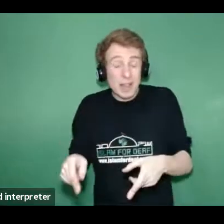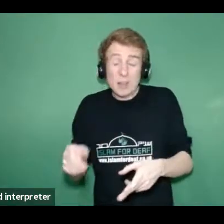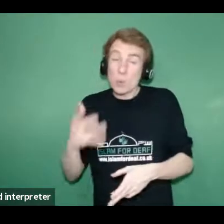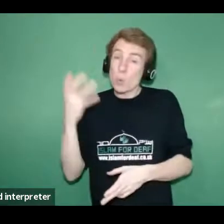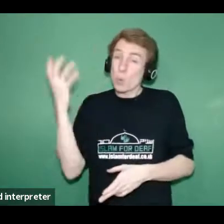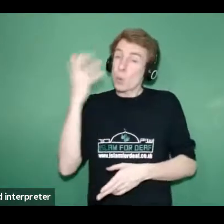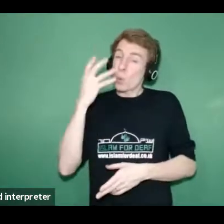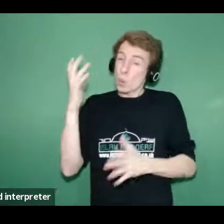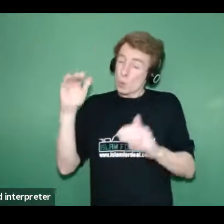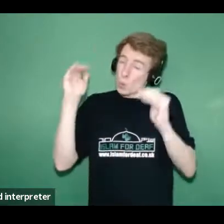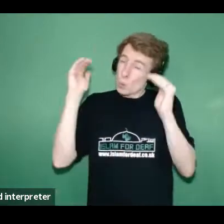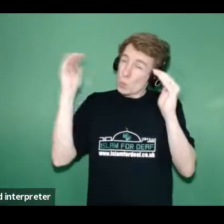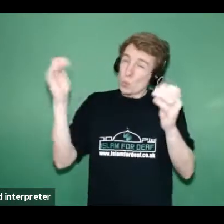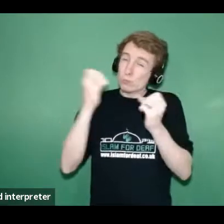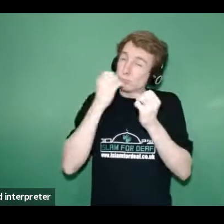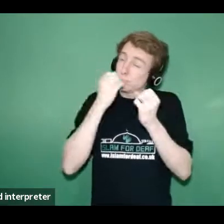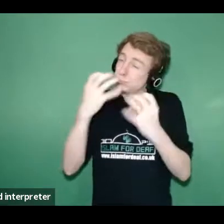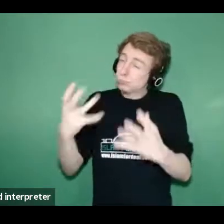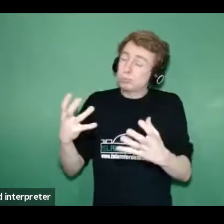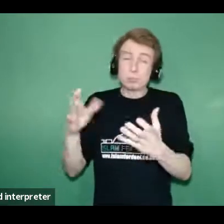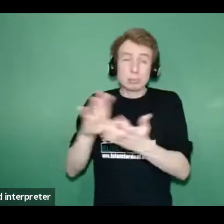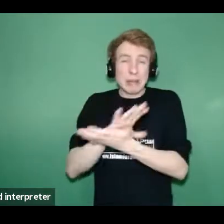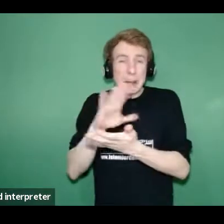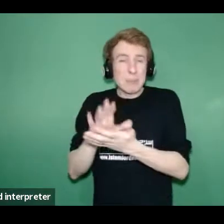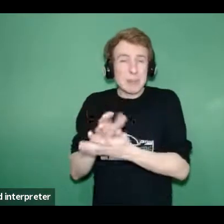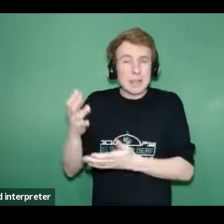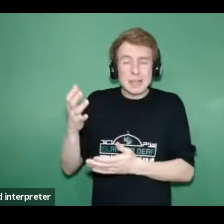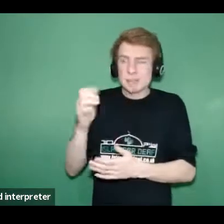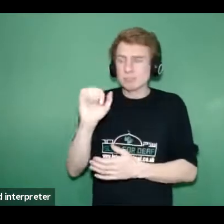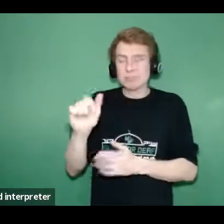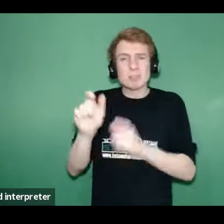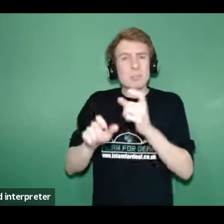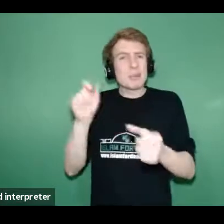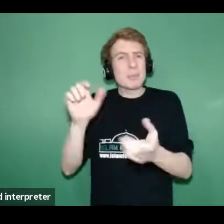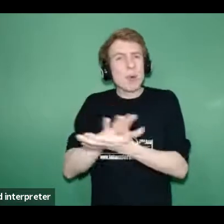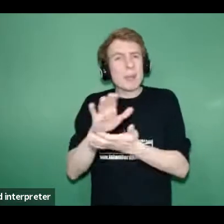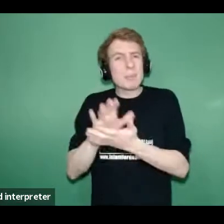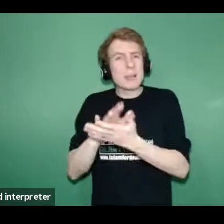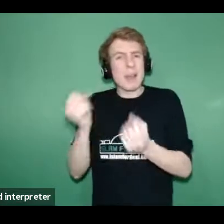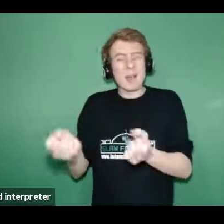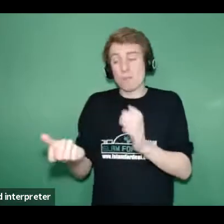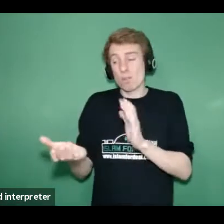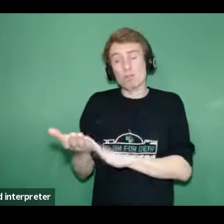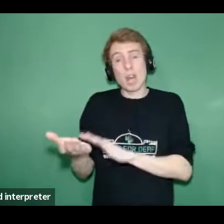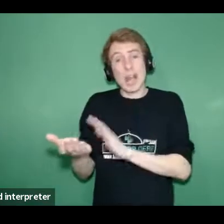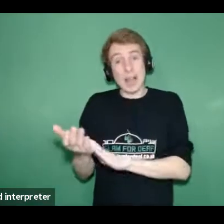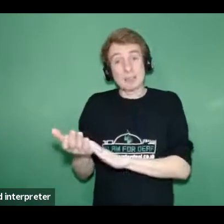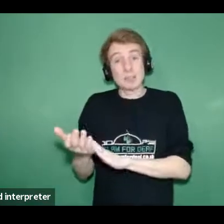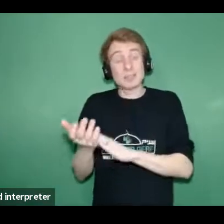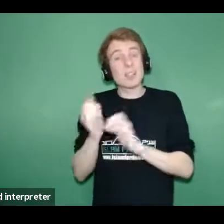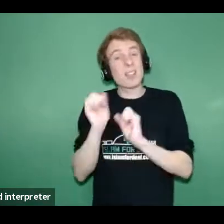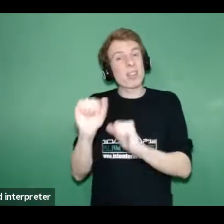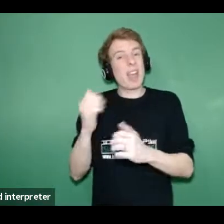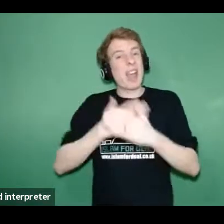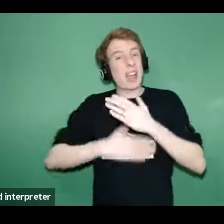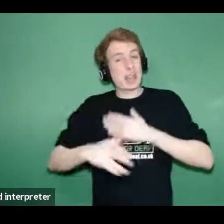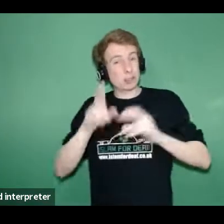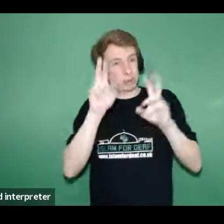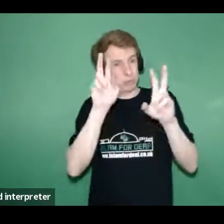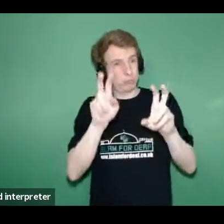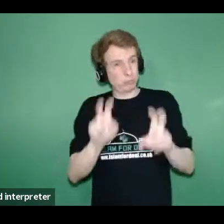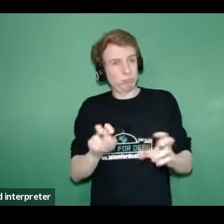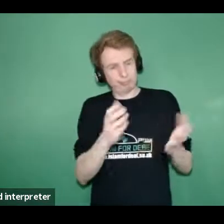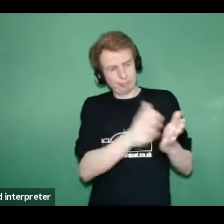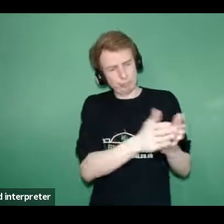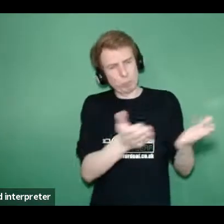who are happy would receive their books of their deeds in their right hand. Their faces will be illuminated on that